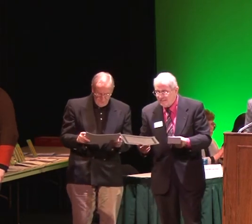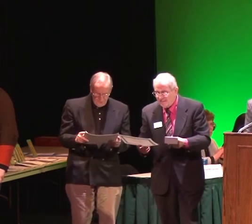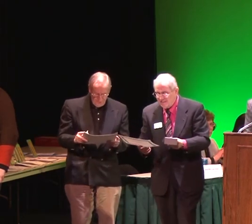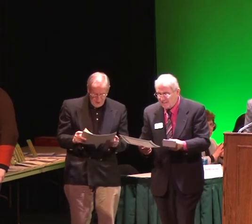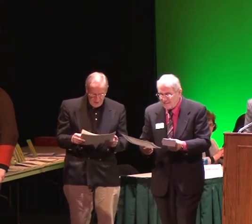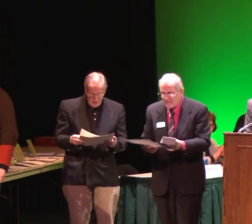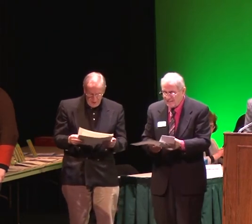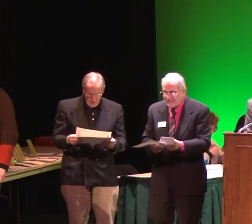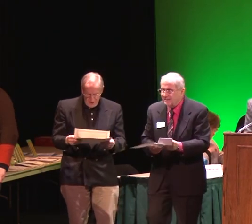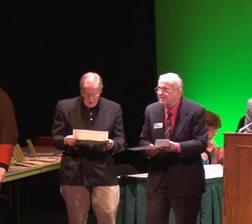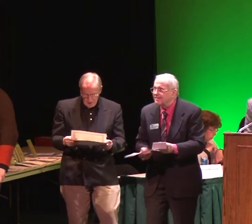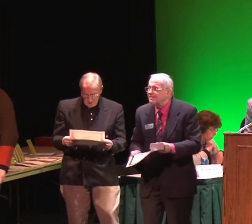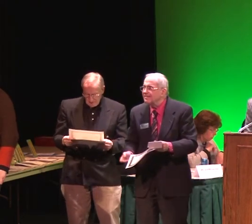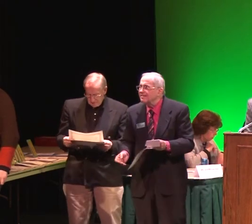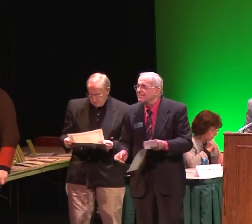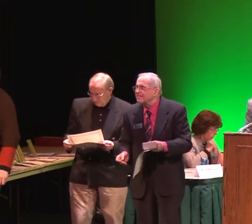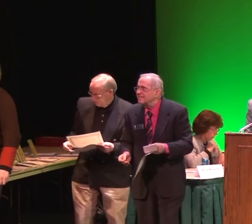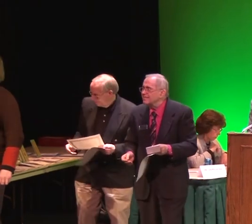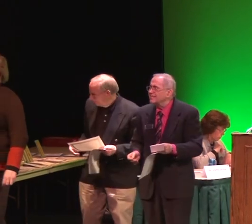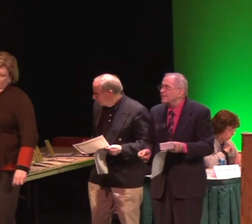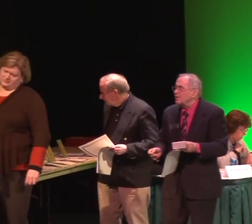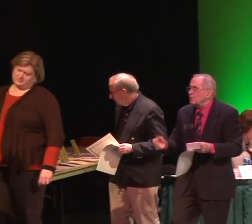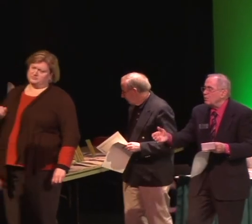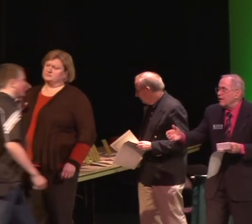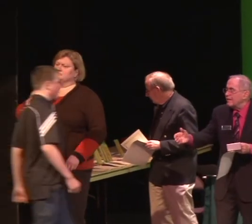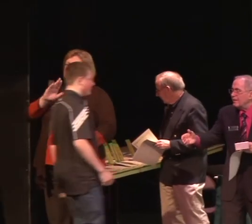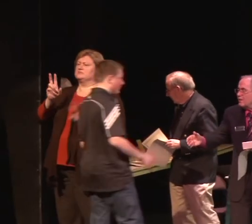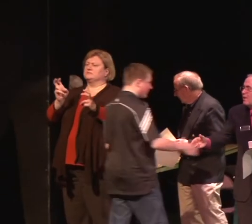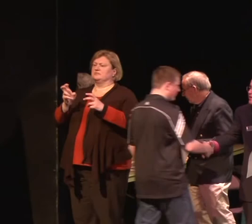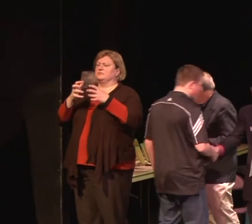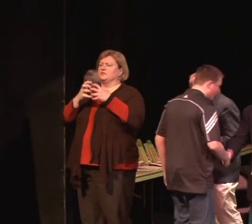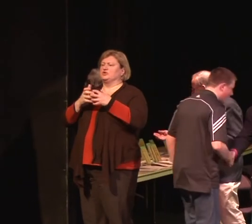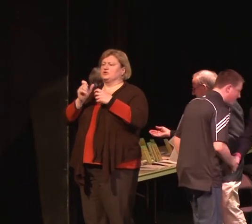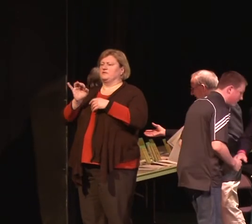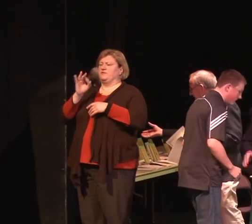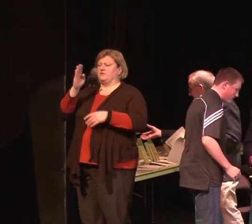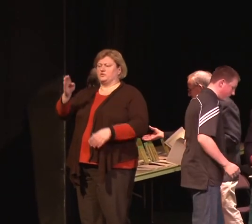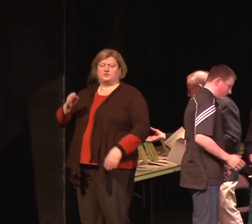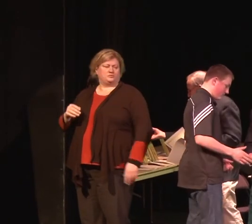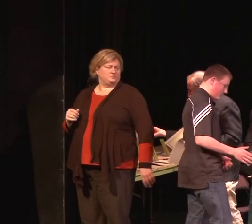His project was entitled Machines of the Future.